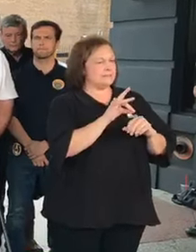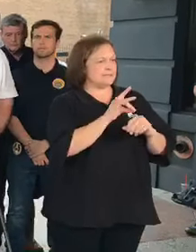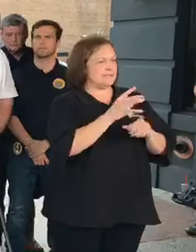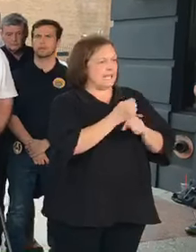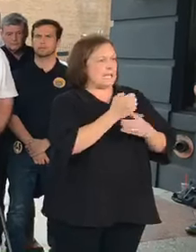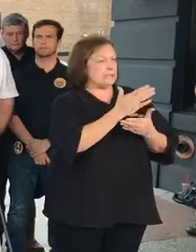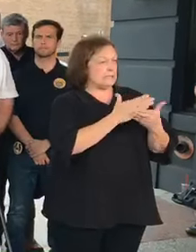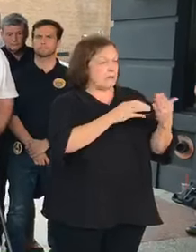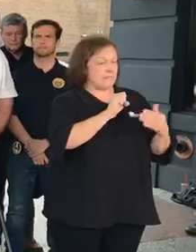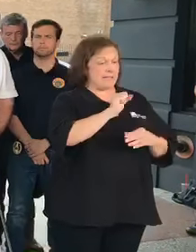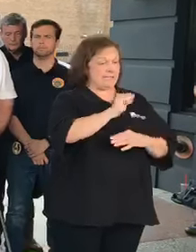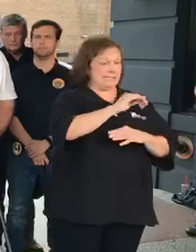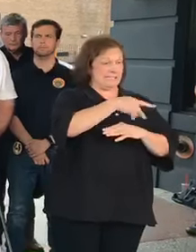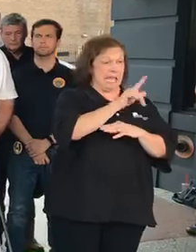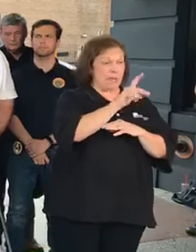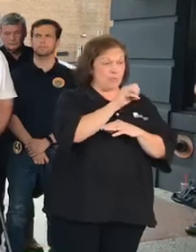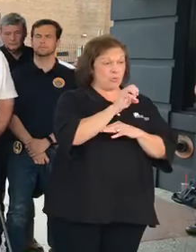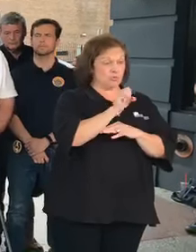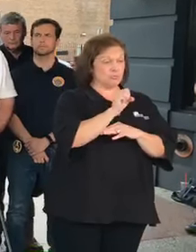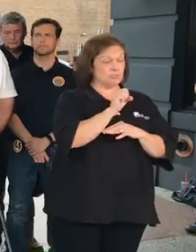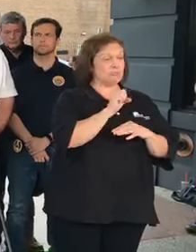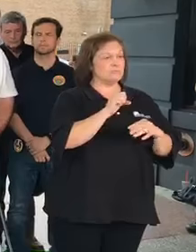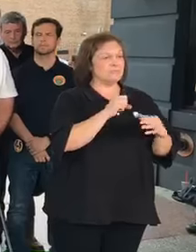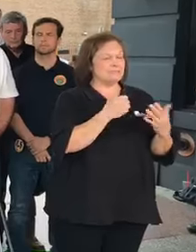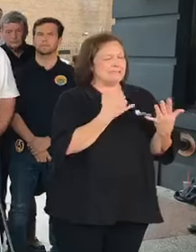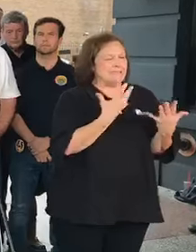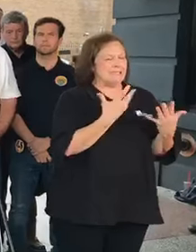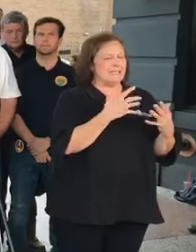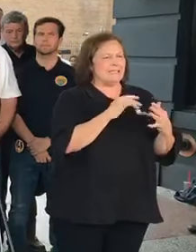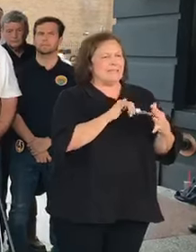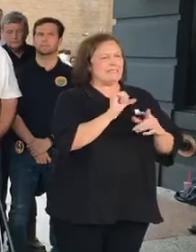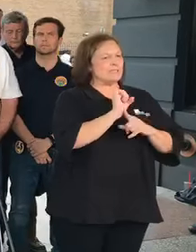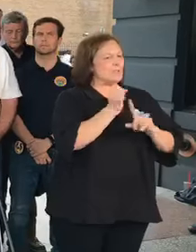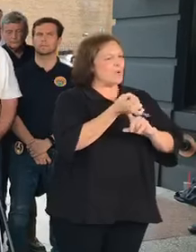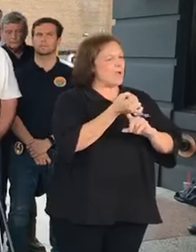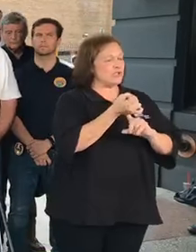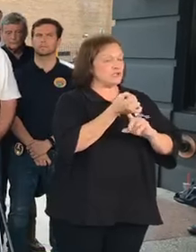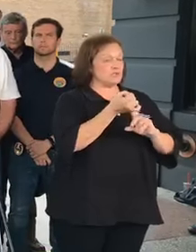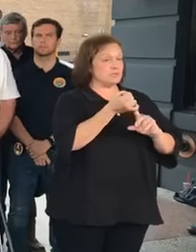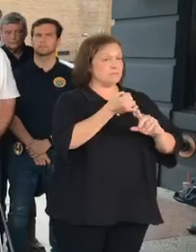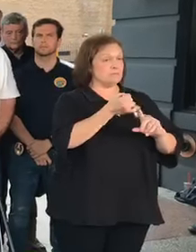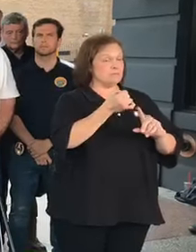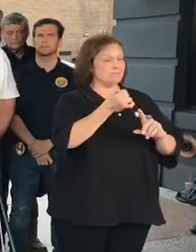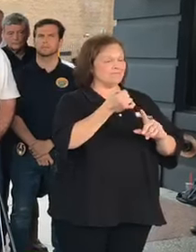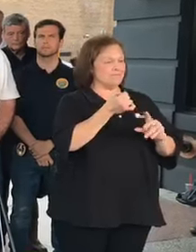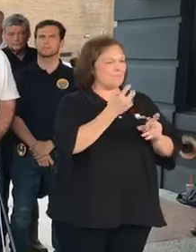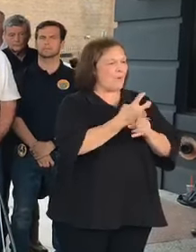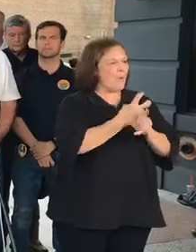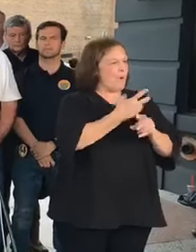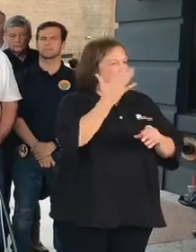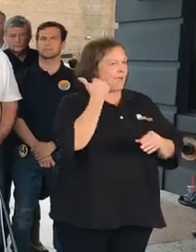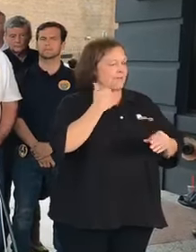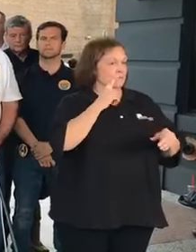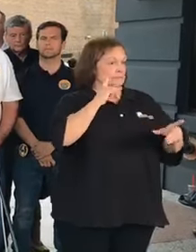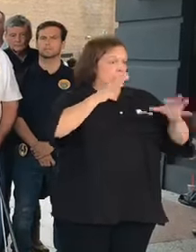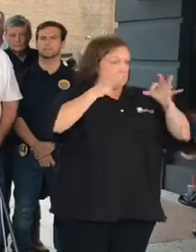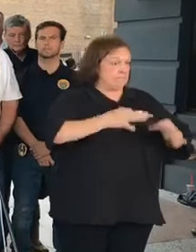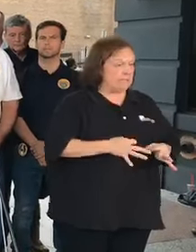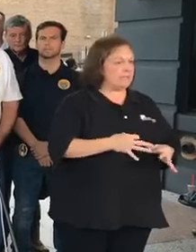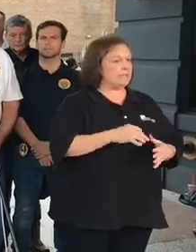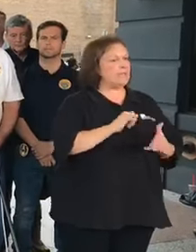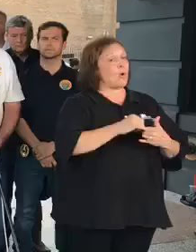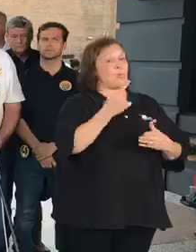sample. So it's still a situation where we have not come to any definitive conclusions on the final person that's